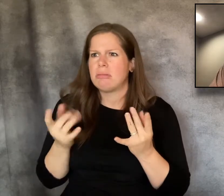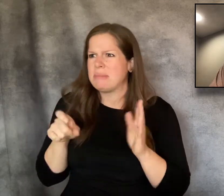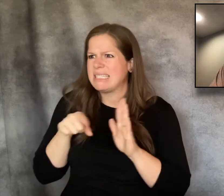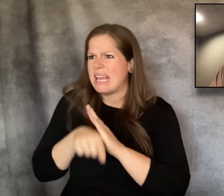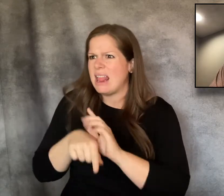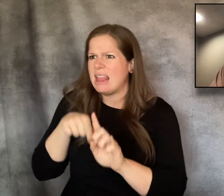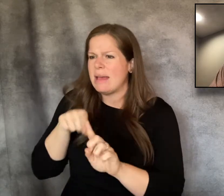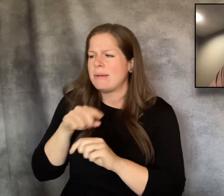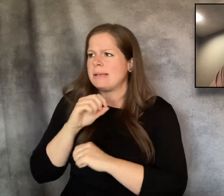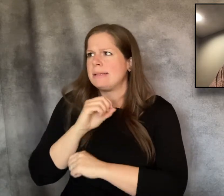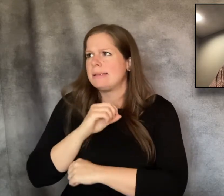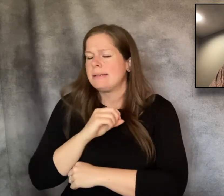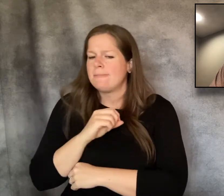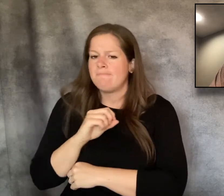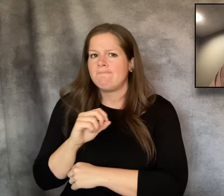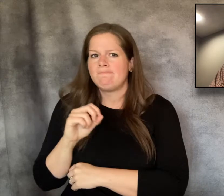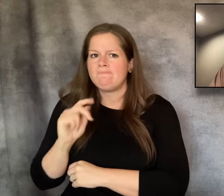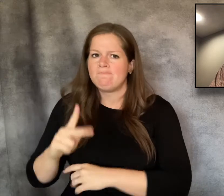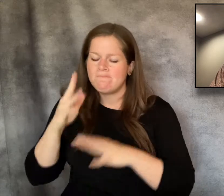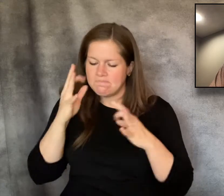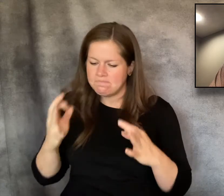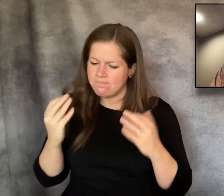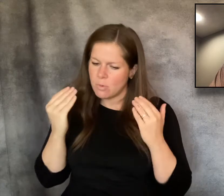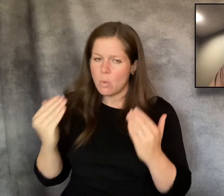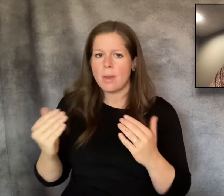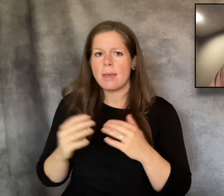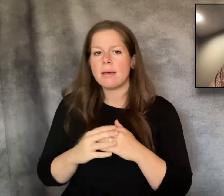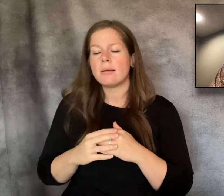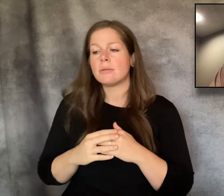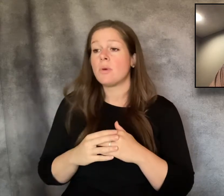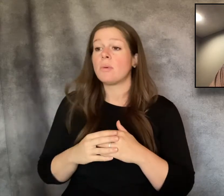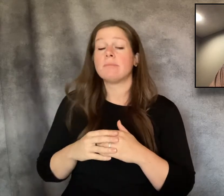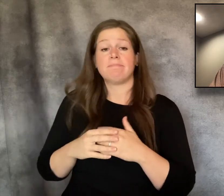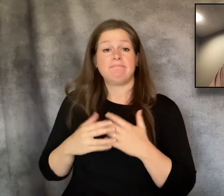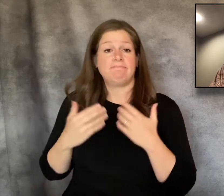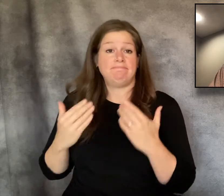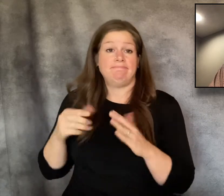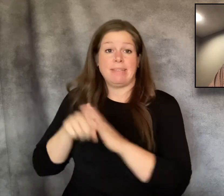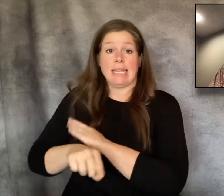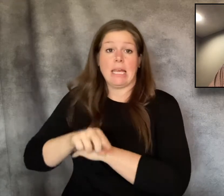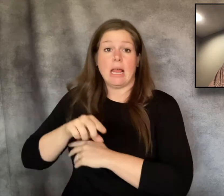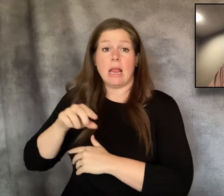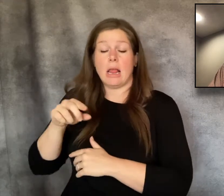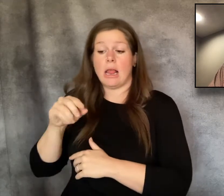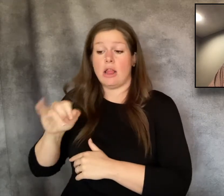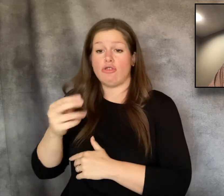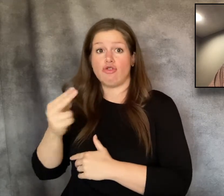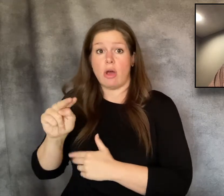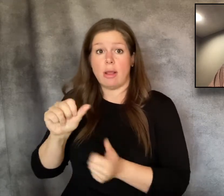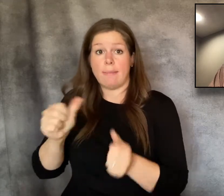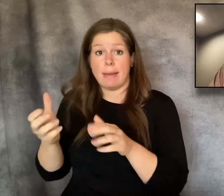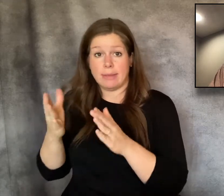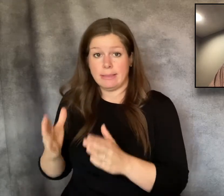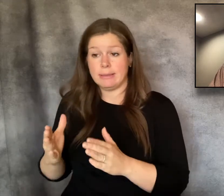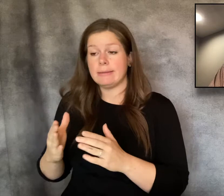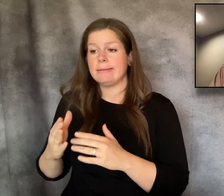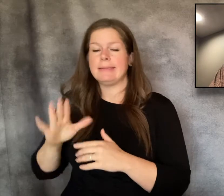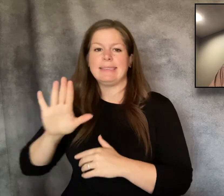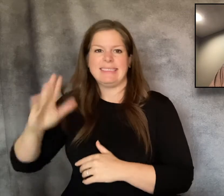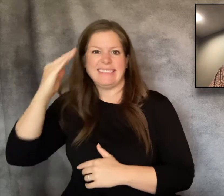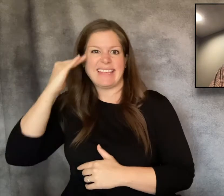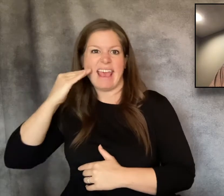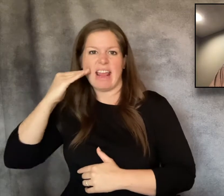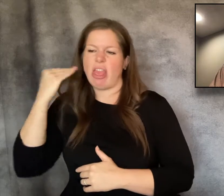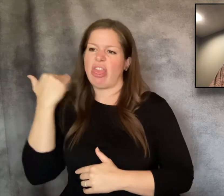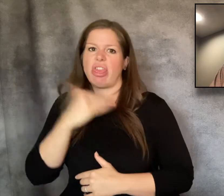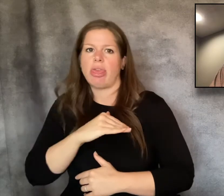had John beheaded in the prison, and his head was brought on a platter and given to the girl, and she brought it to her mother." Not what you normally see in